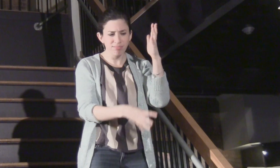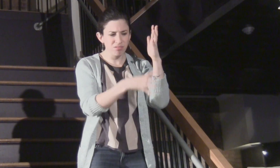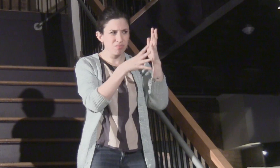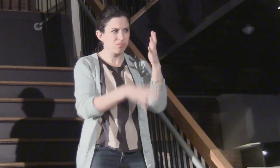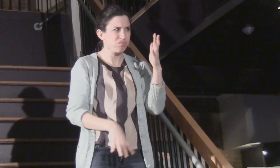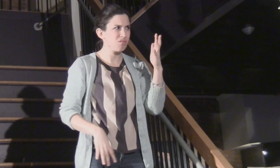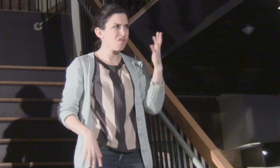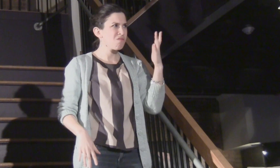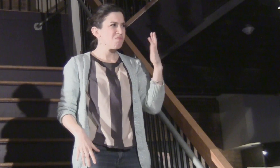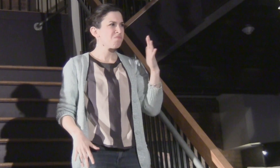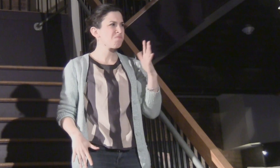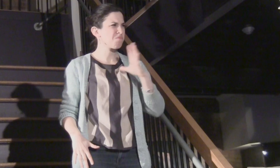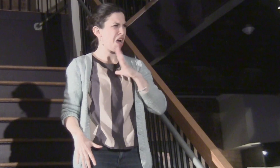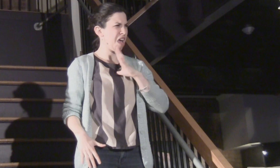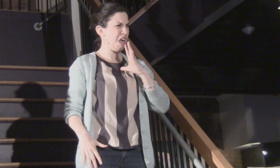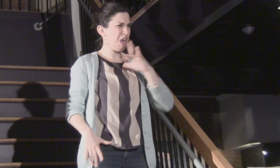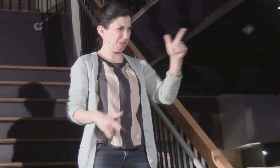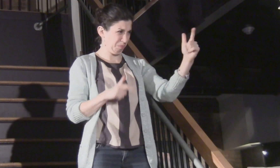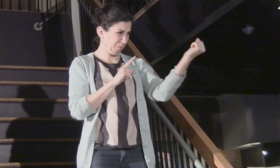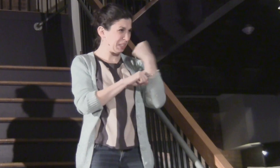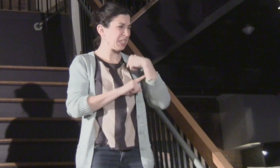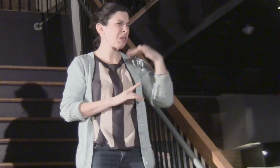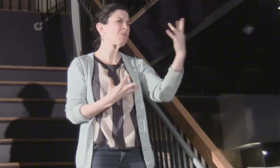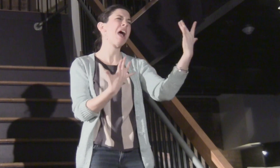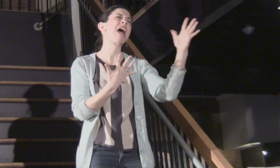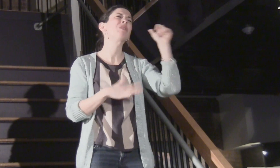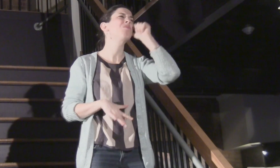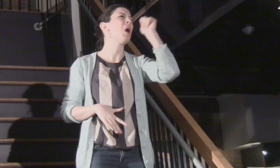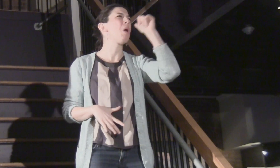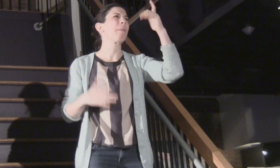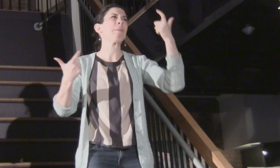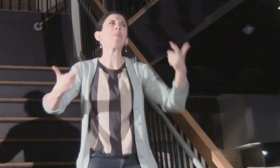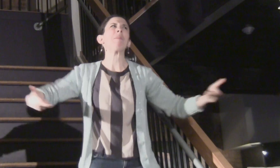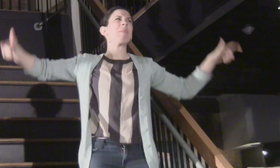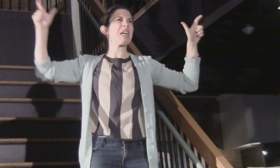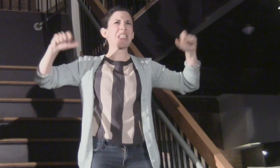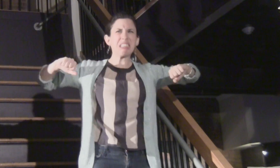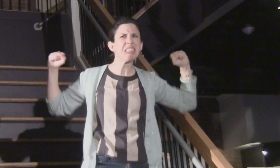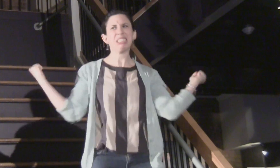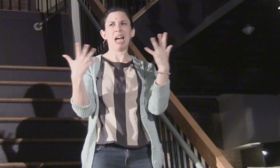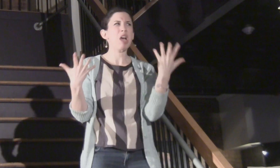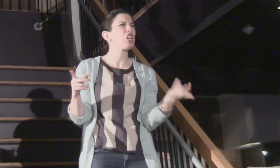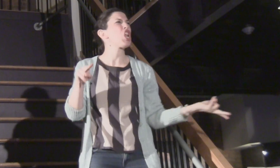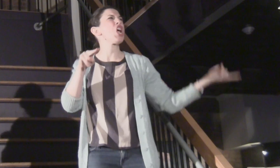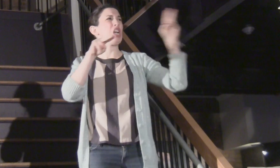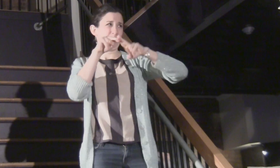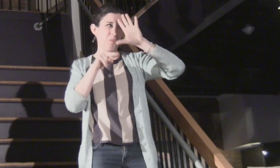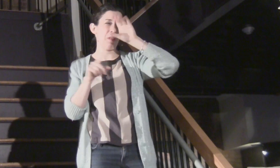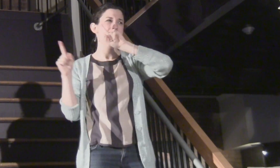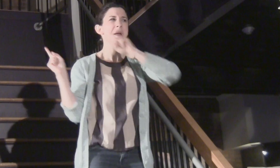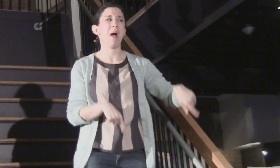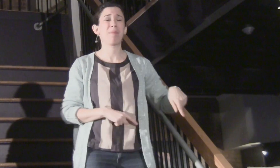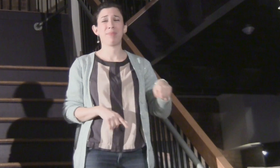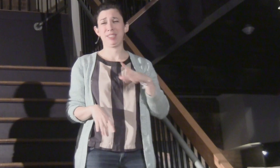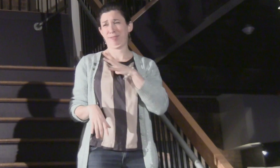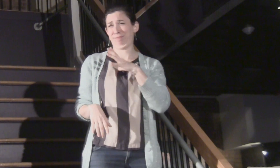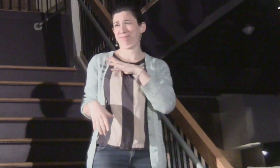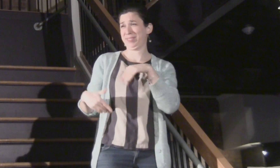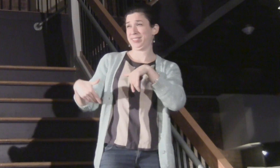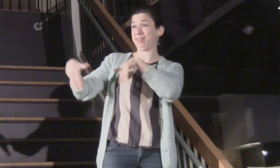hand came out dripping with pickle juice. He said, fine, you fooled me, but tomorrow an even bigger goblin's going to come.